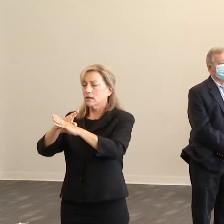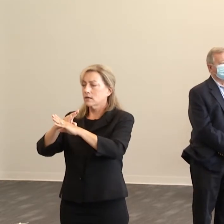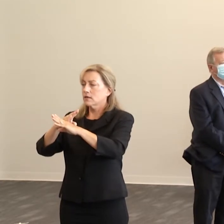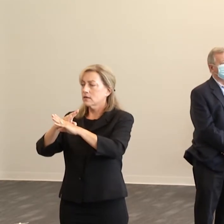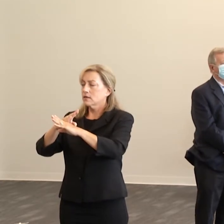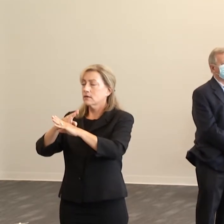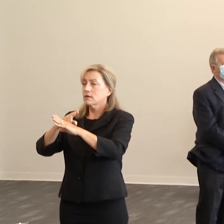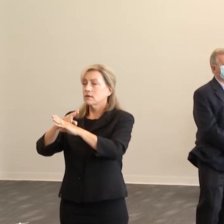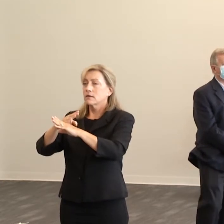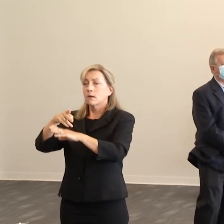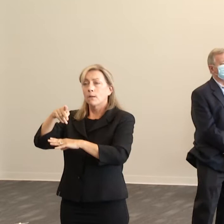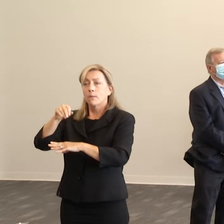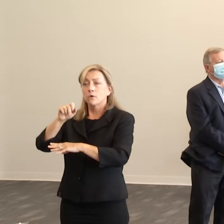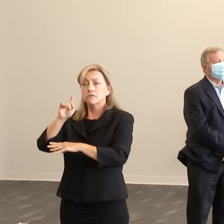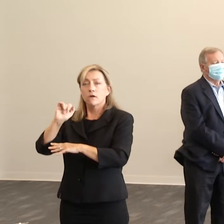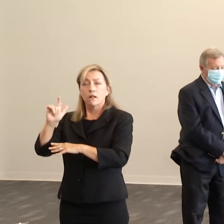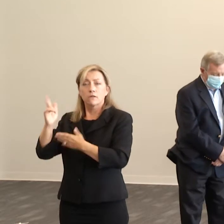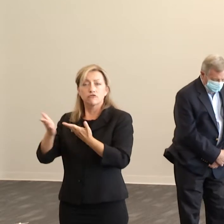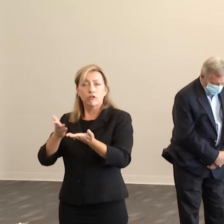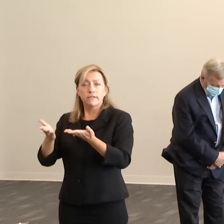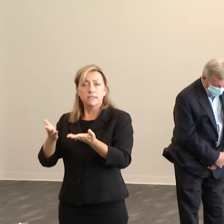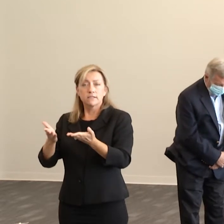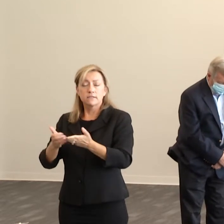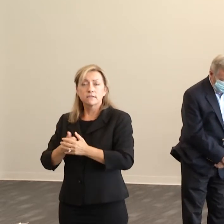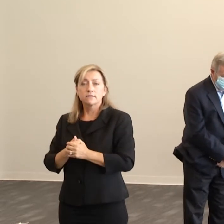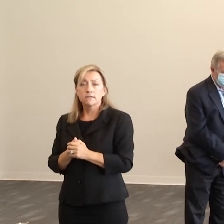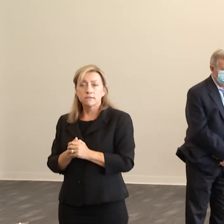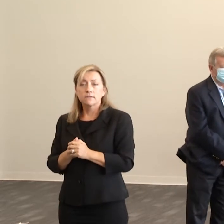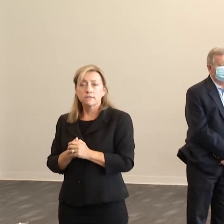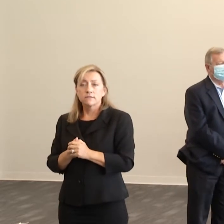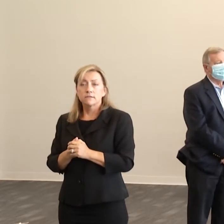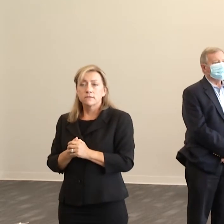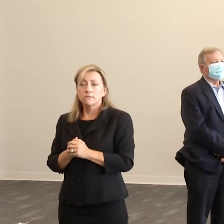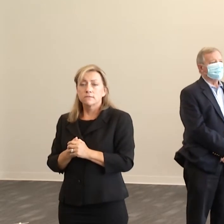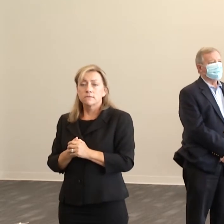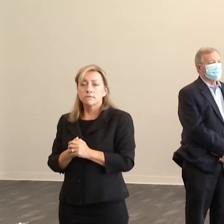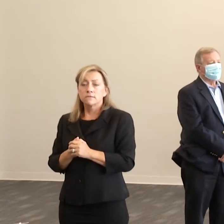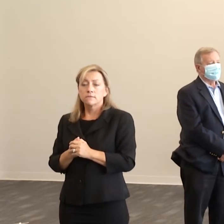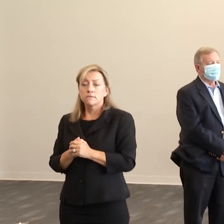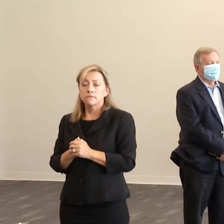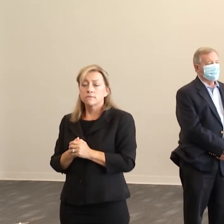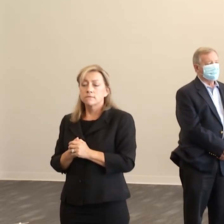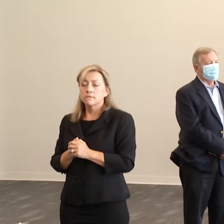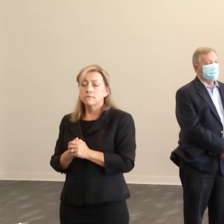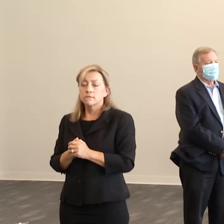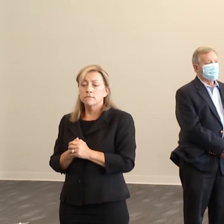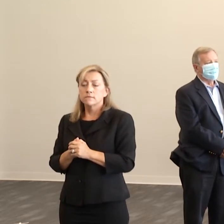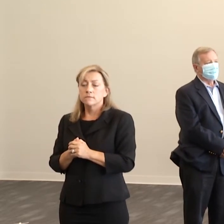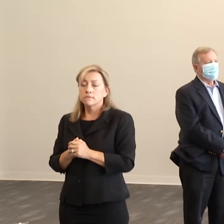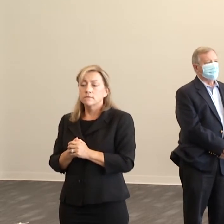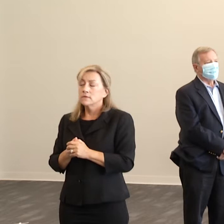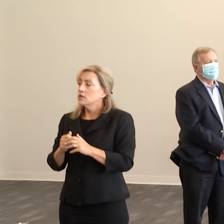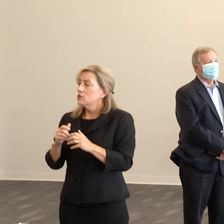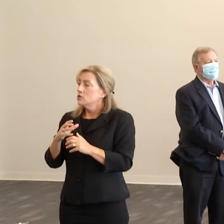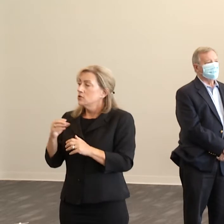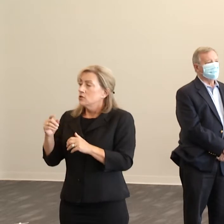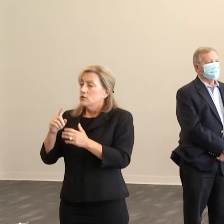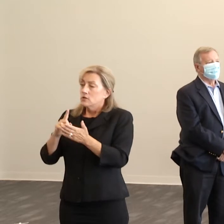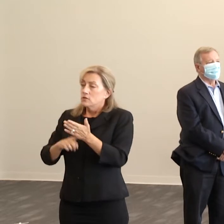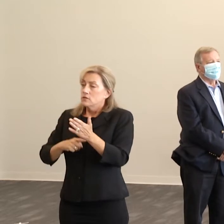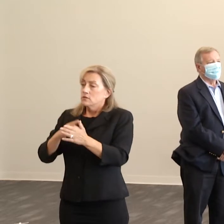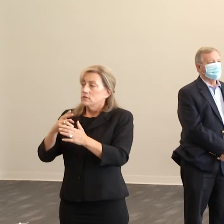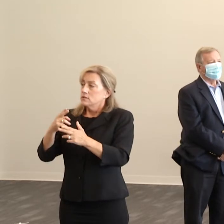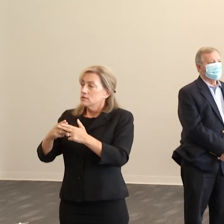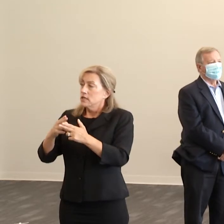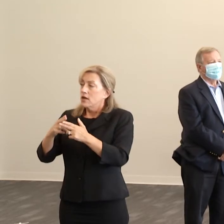the Postal Service from accomplishing what it is that they were originally set out to accomplish.